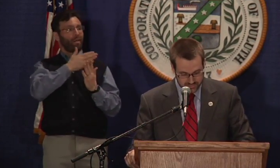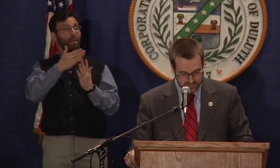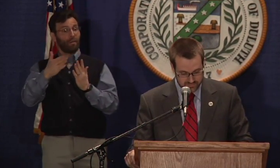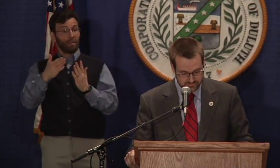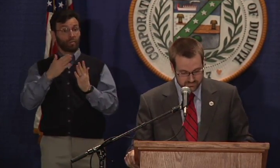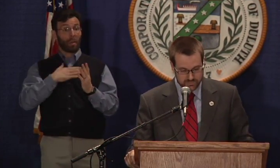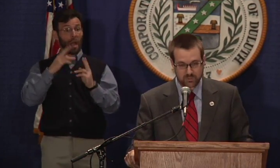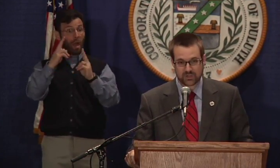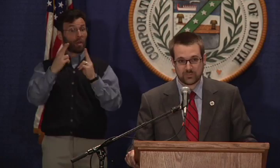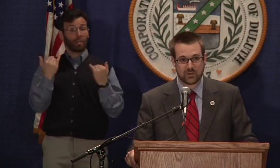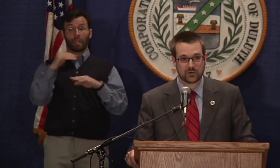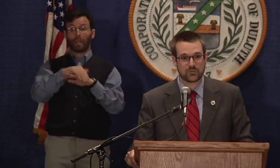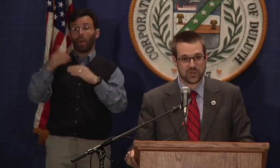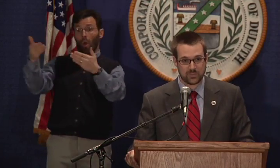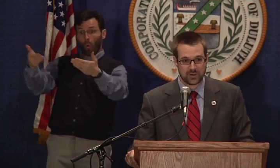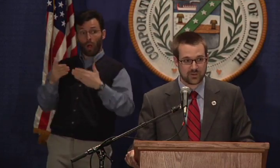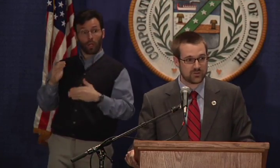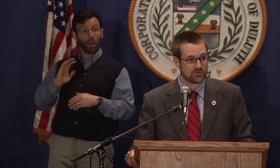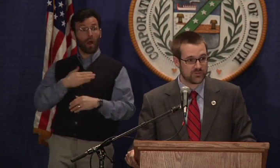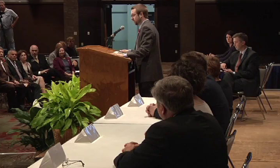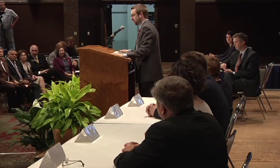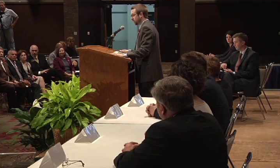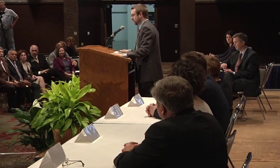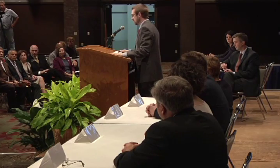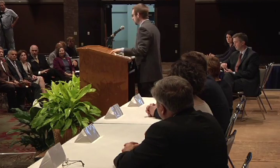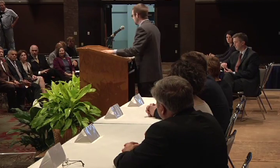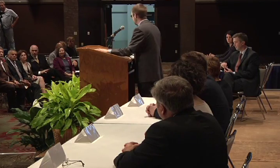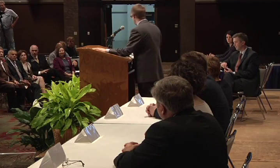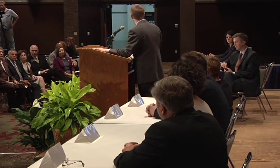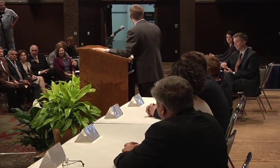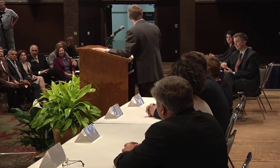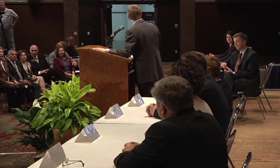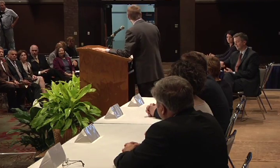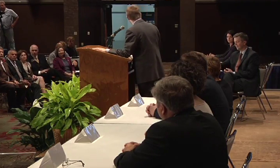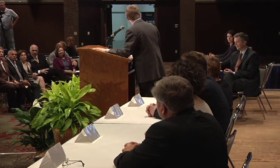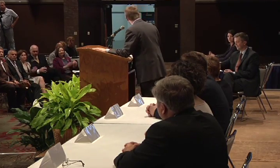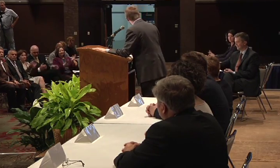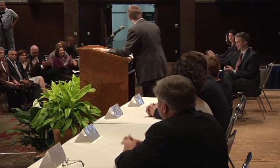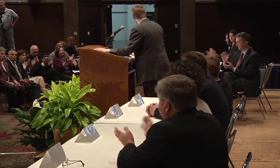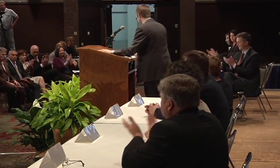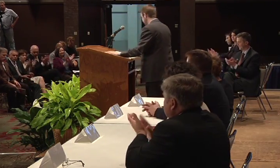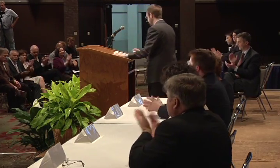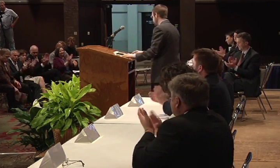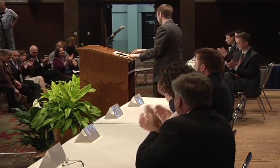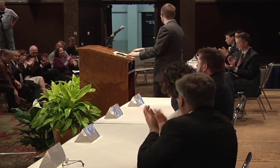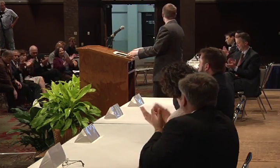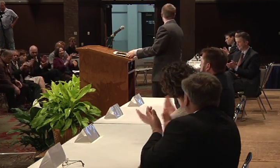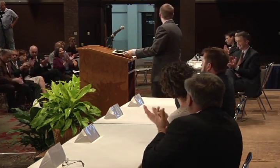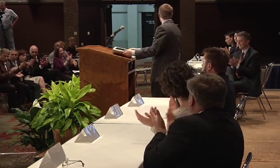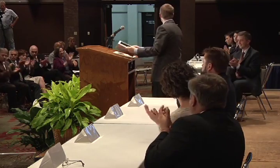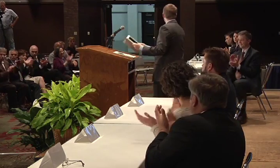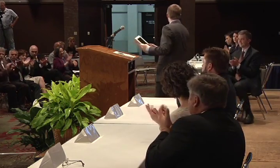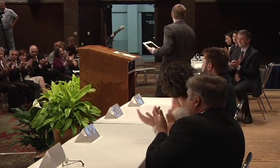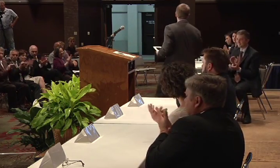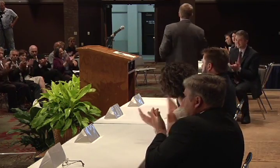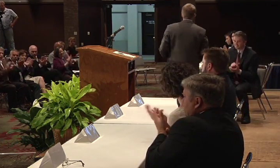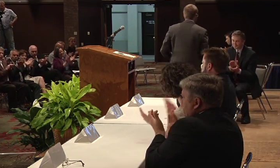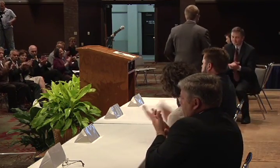my honor tonight to welcome our fine mayor of the city of Duluth, Mayor Ness. Thank you.